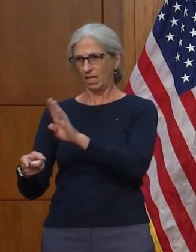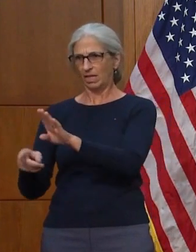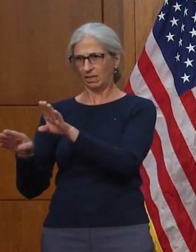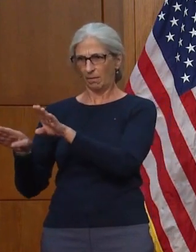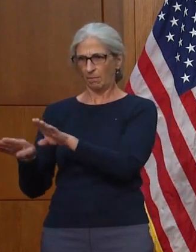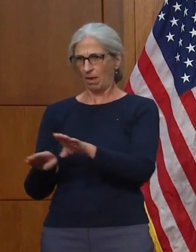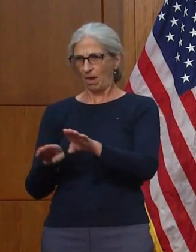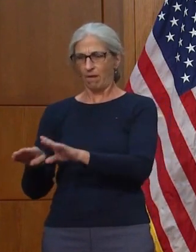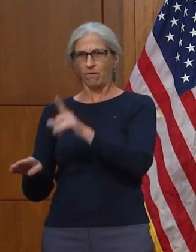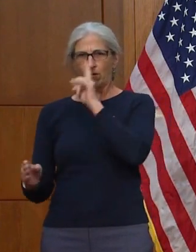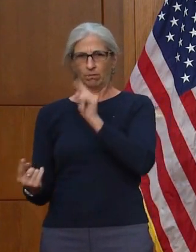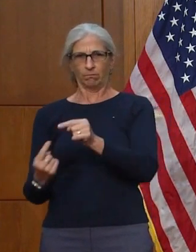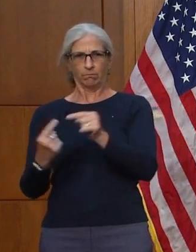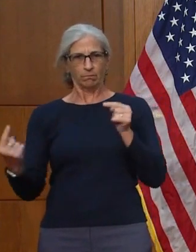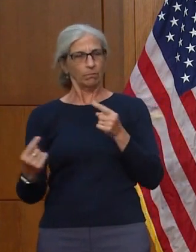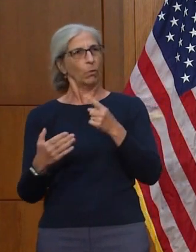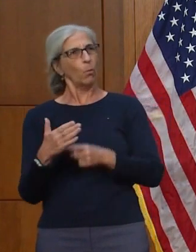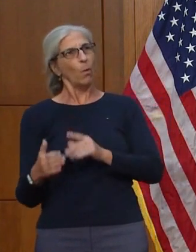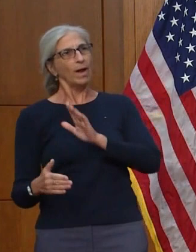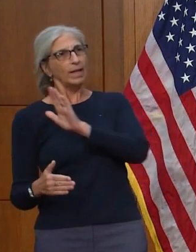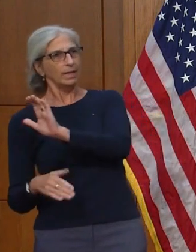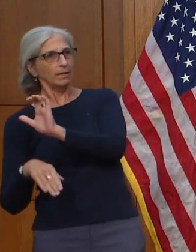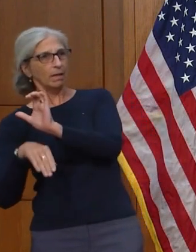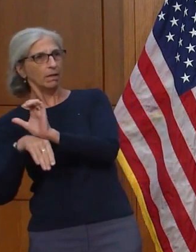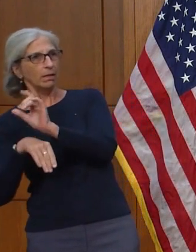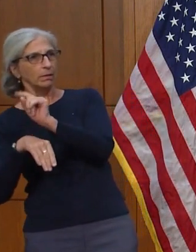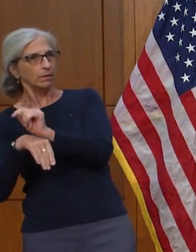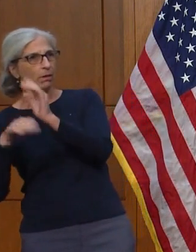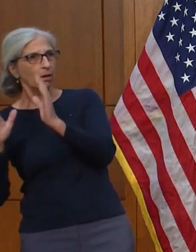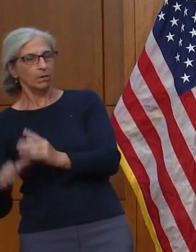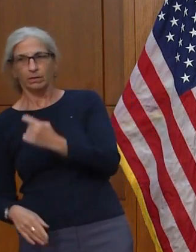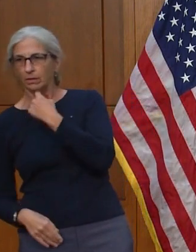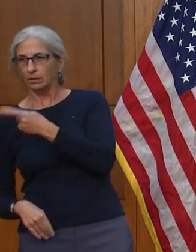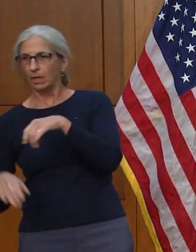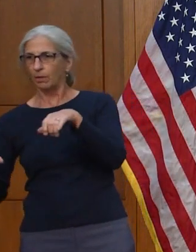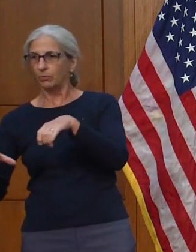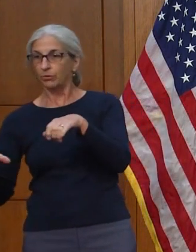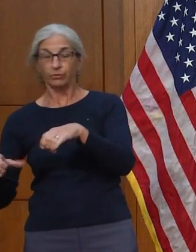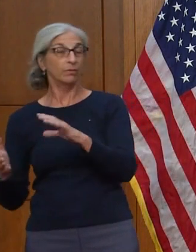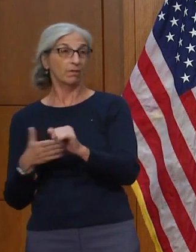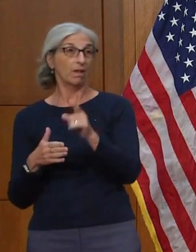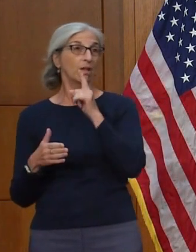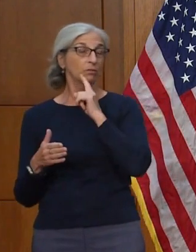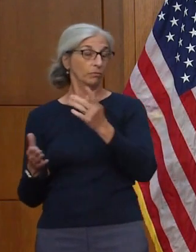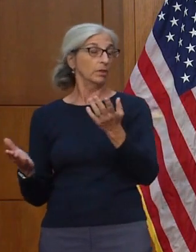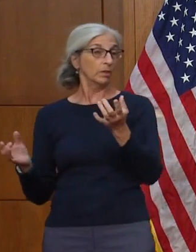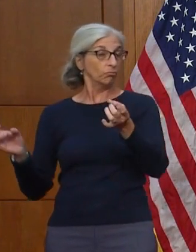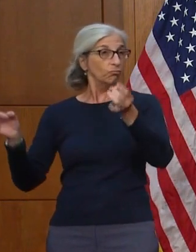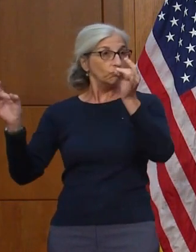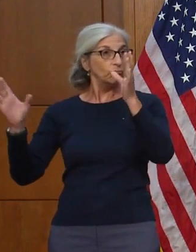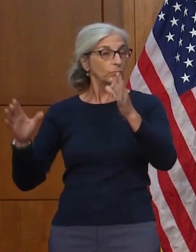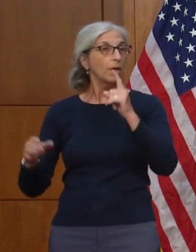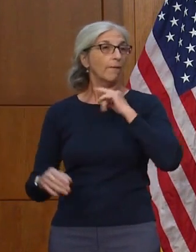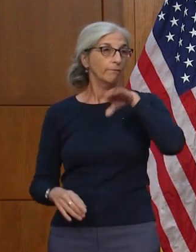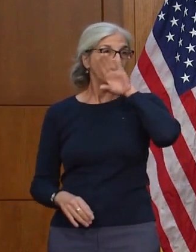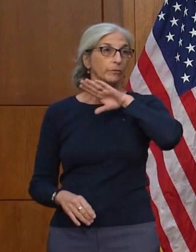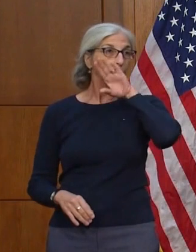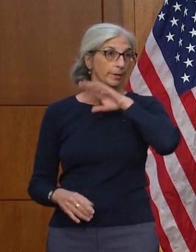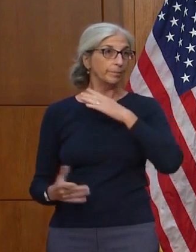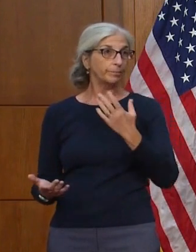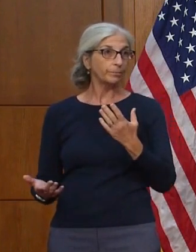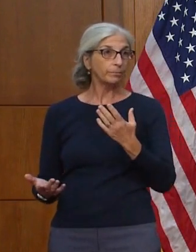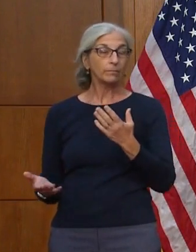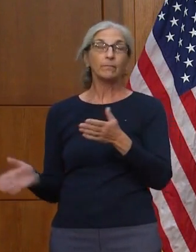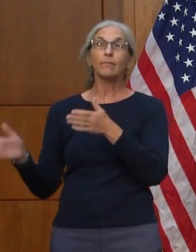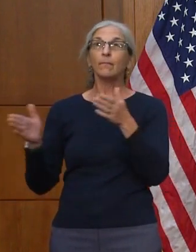consultants are telling him, you know, to do, it's just defeating the purpose, and it's very frustrating. The other point I would